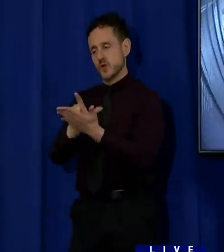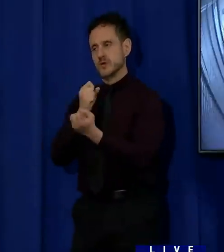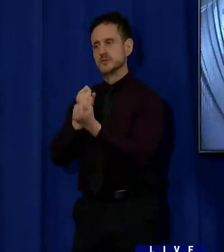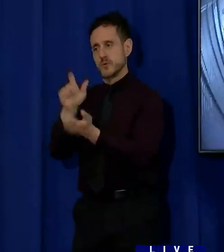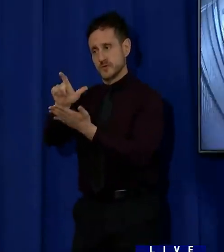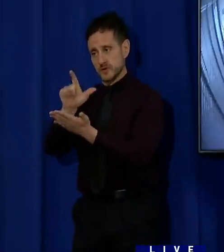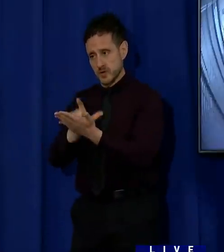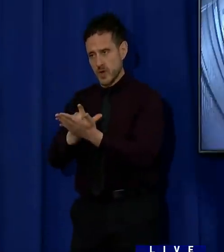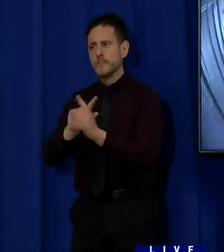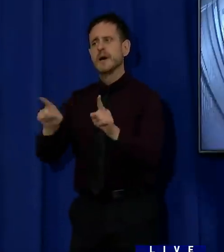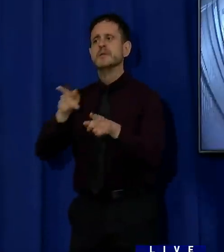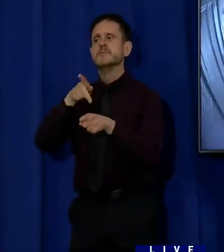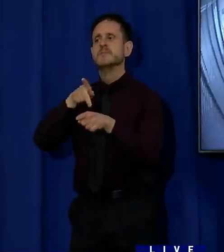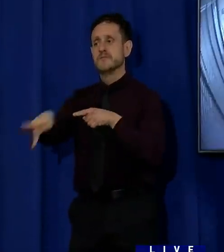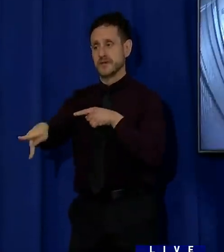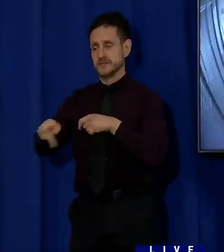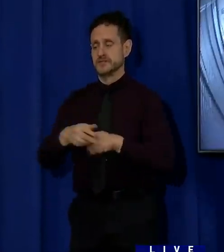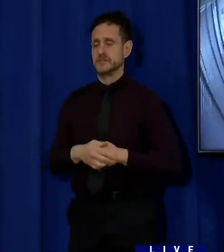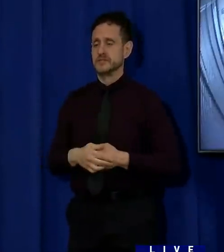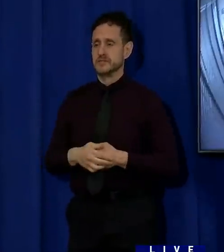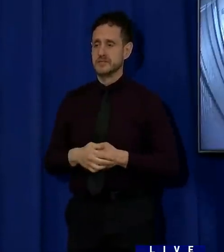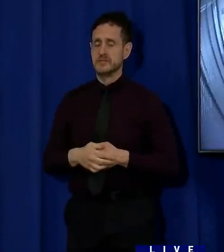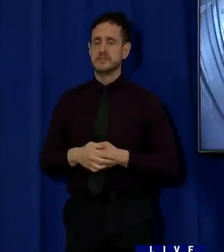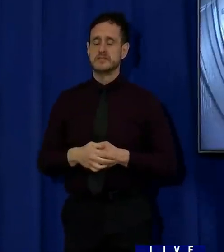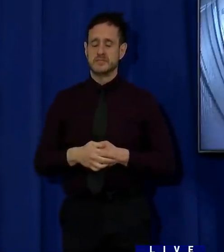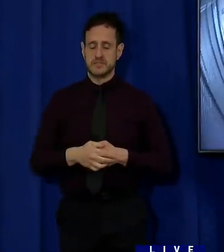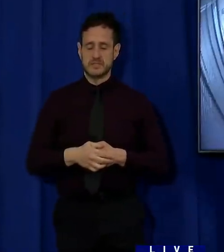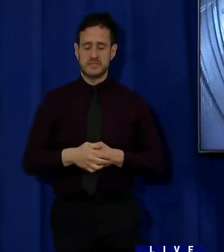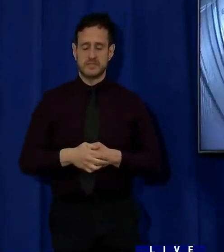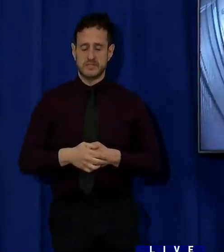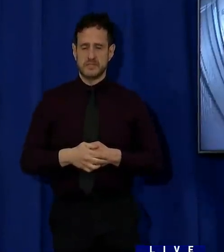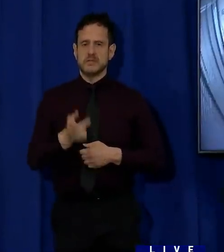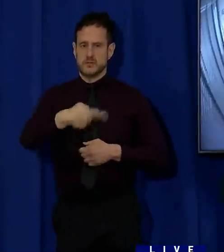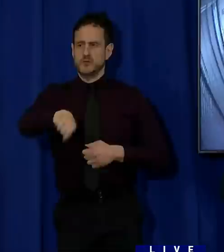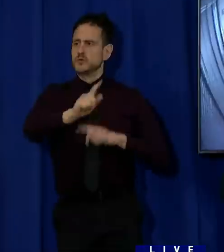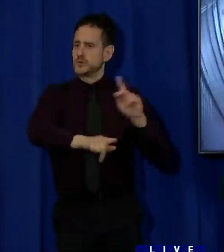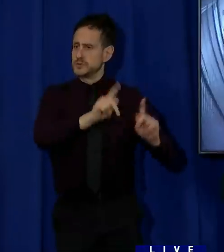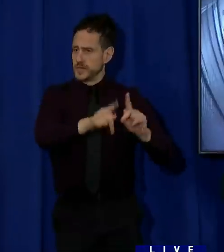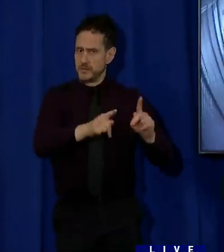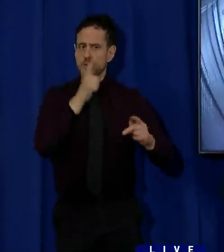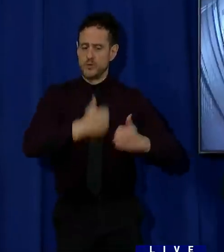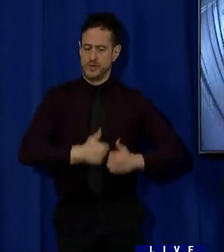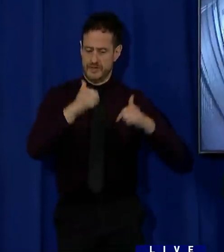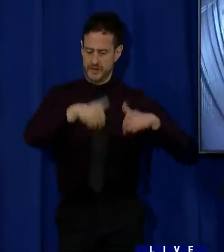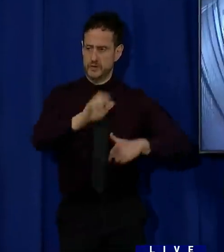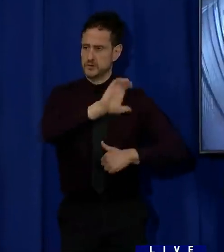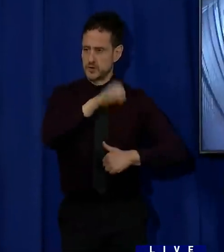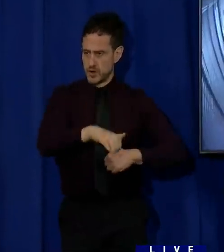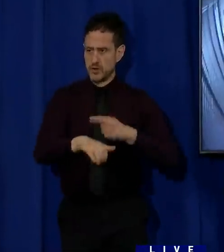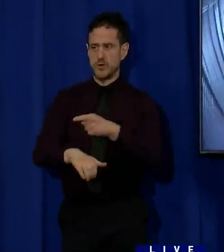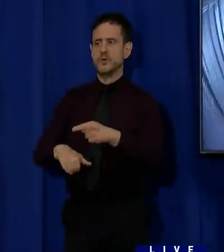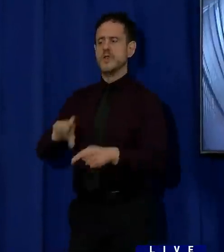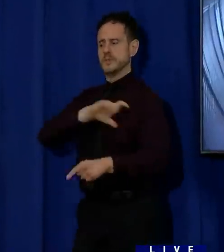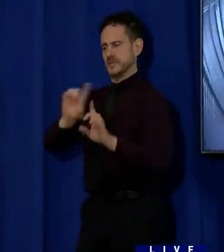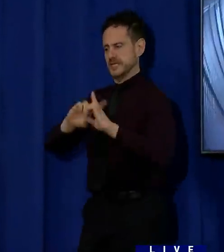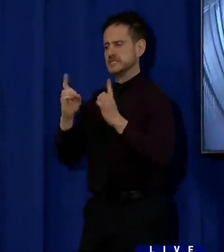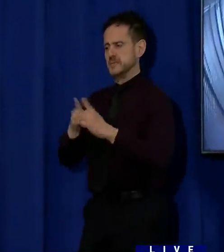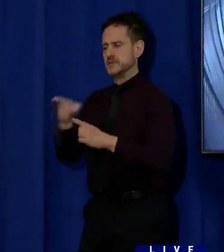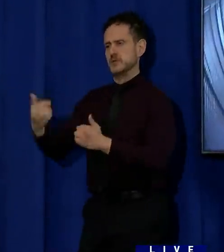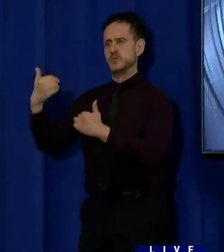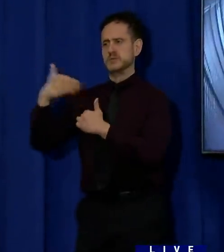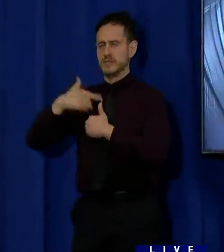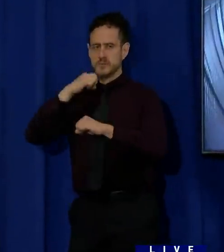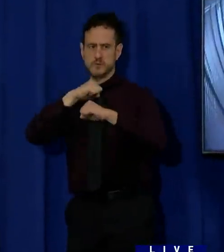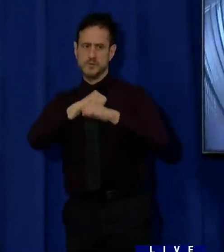manner. And it is to these citizens that it is ultimately responsible. That means a lot